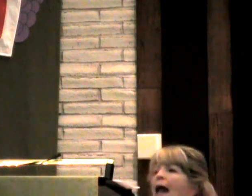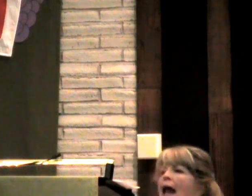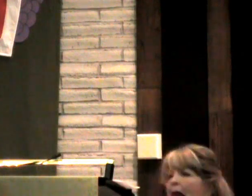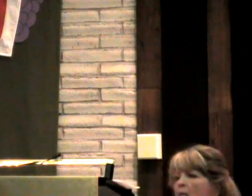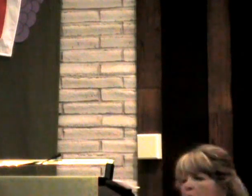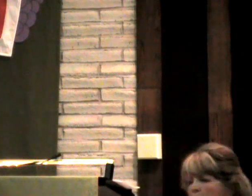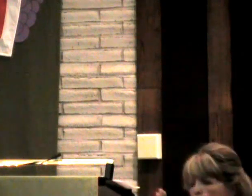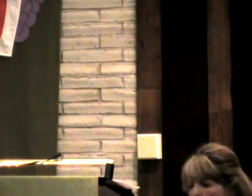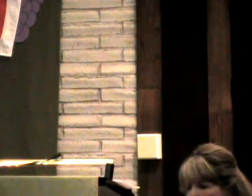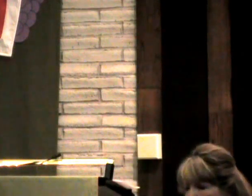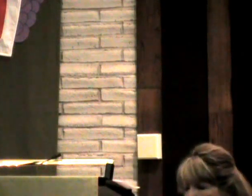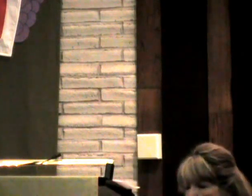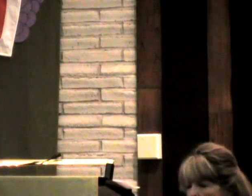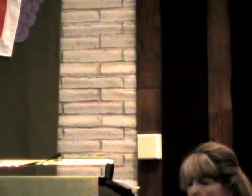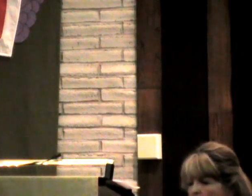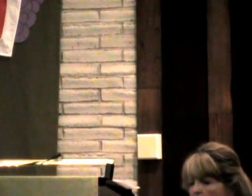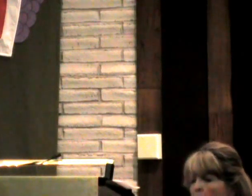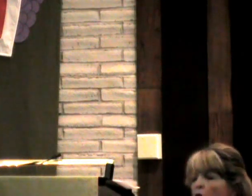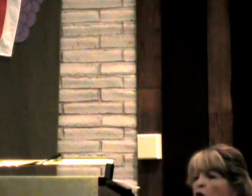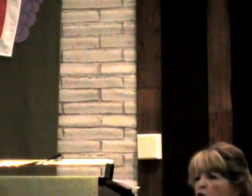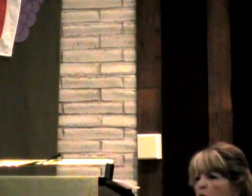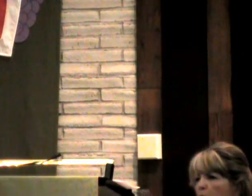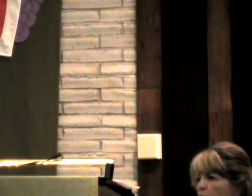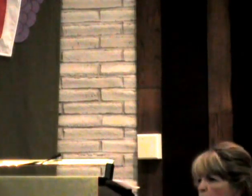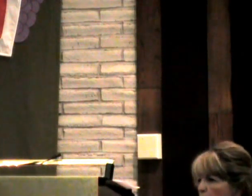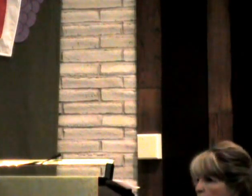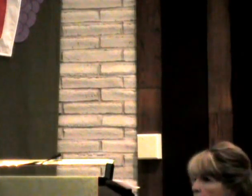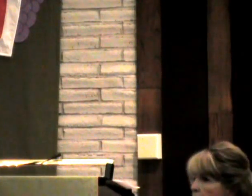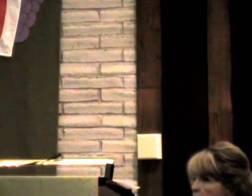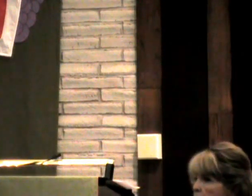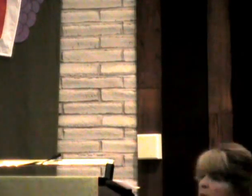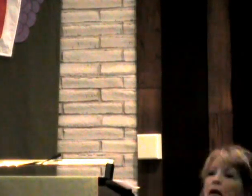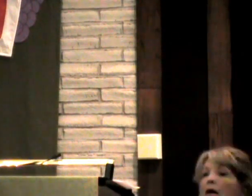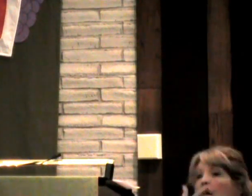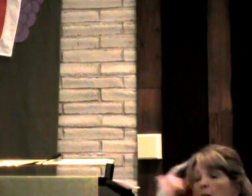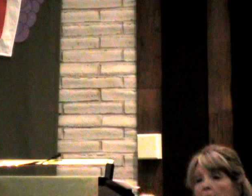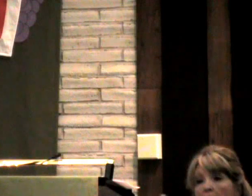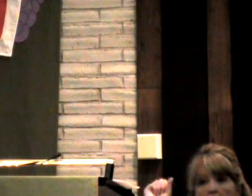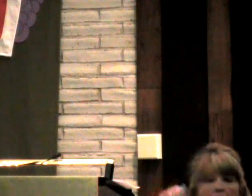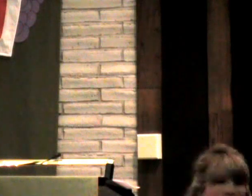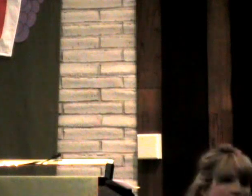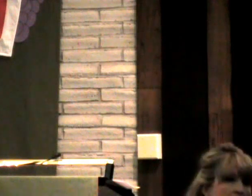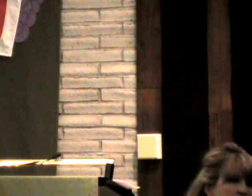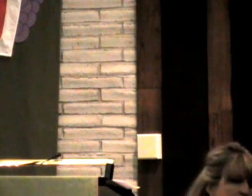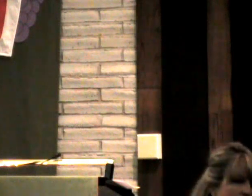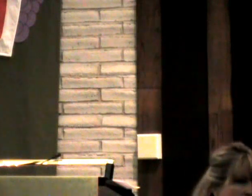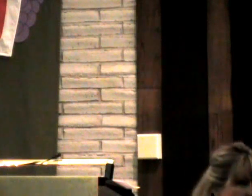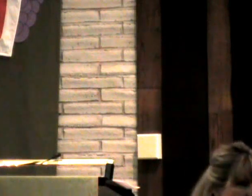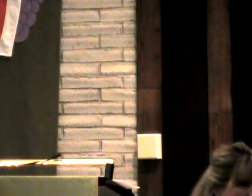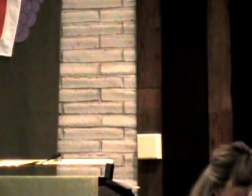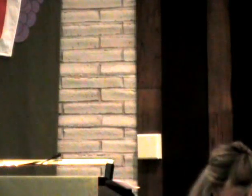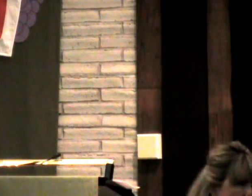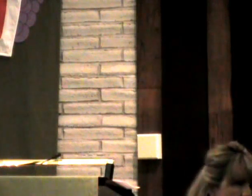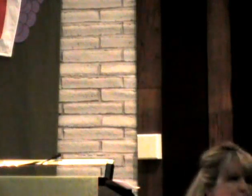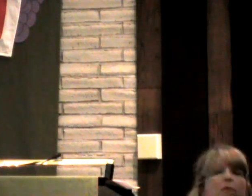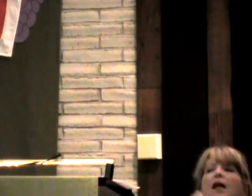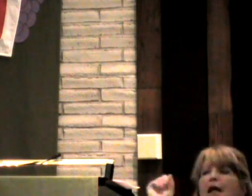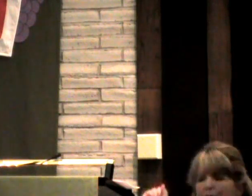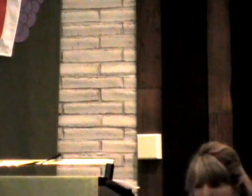through eternity. And just come and let me pray with you and offer you that peace. But yeah, I